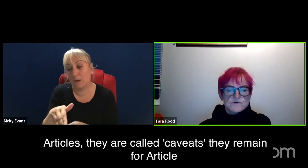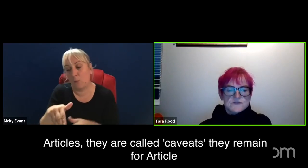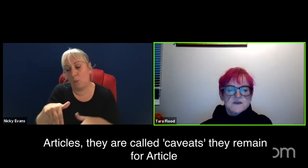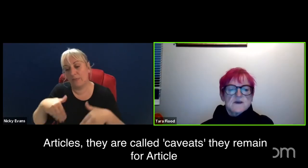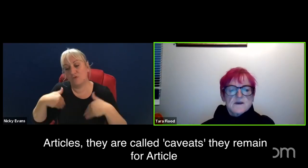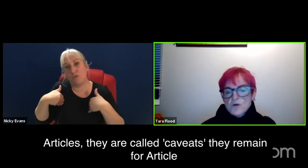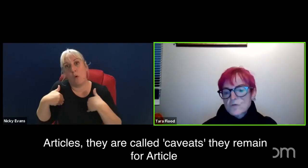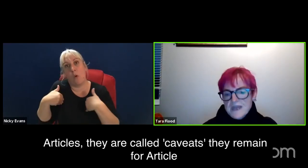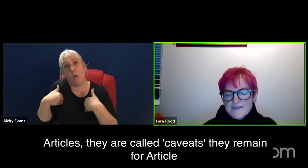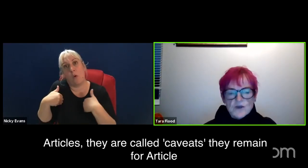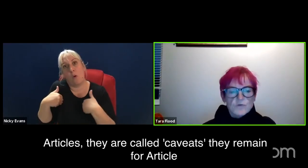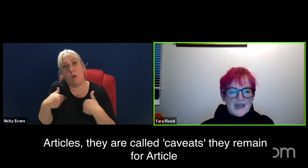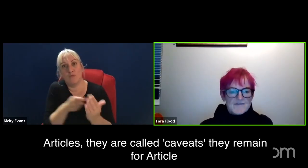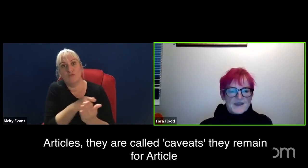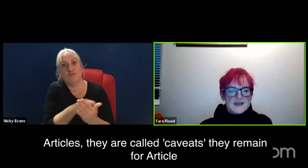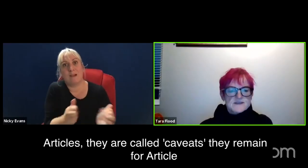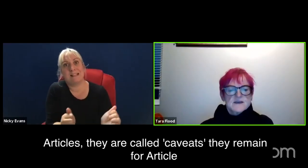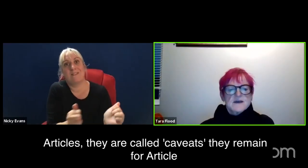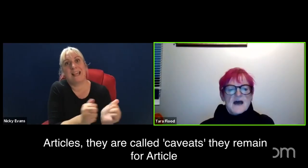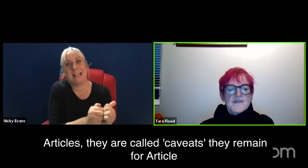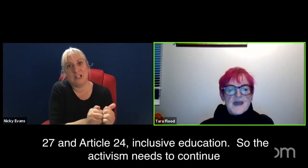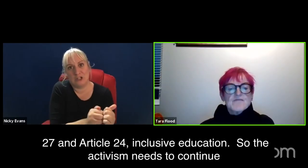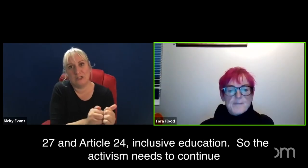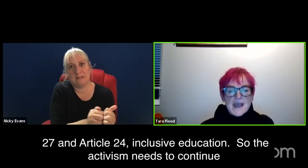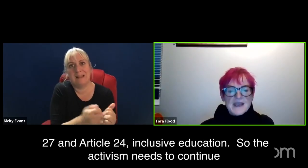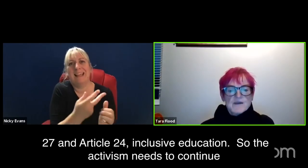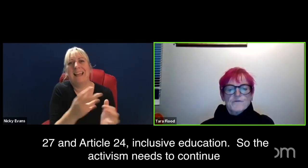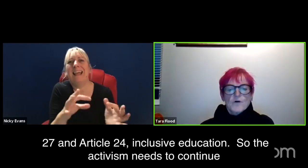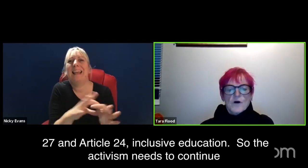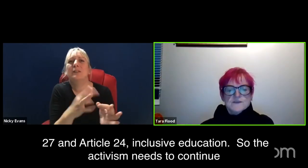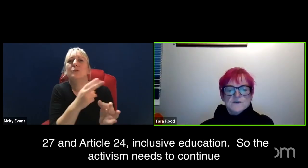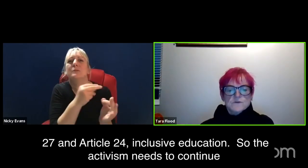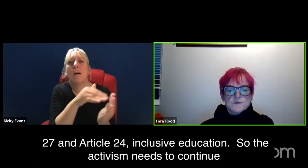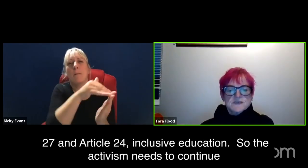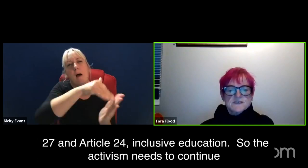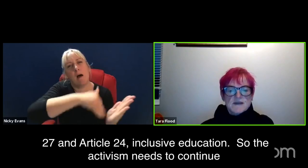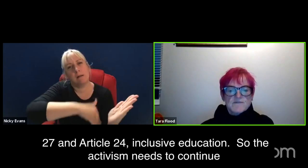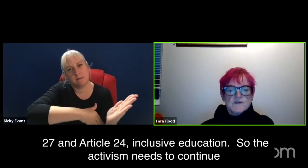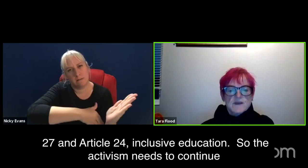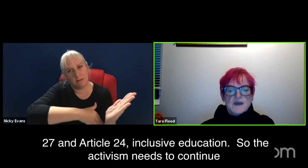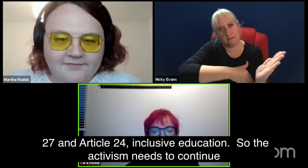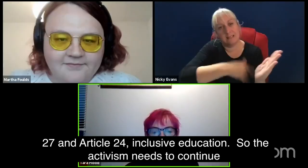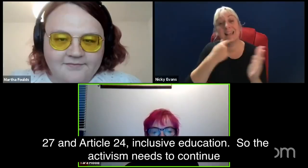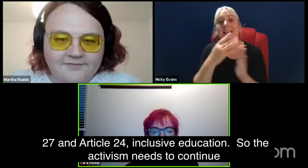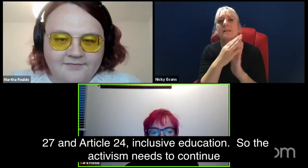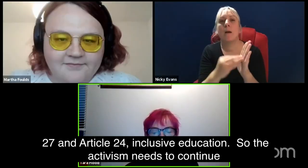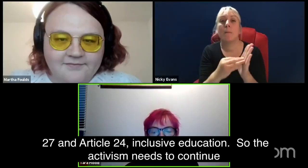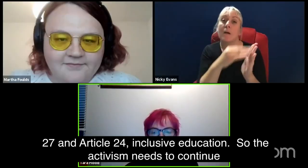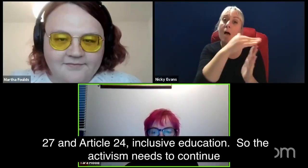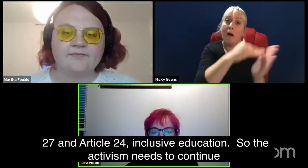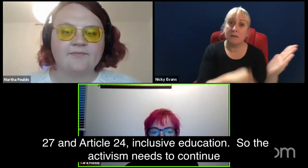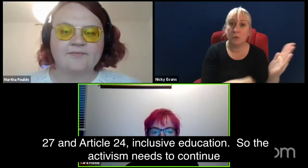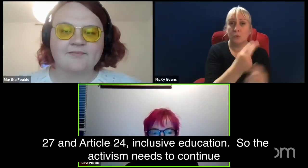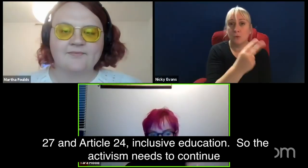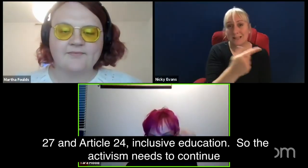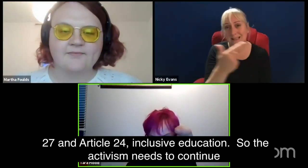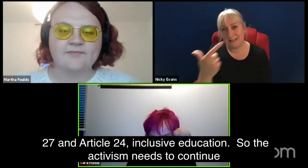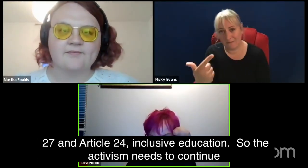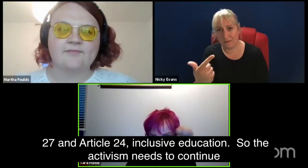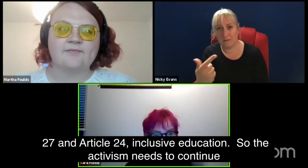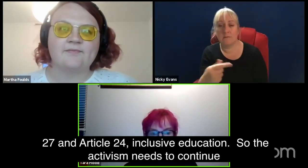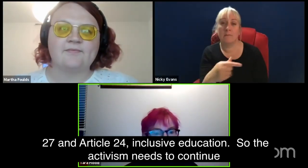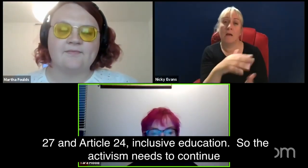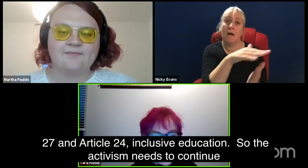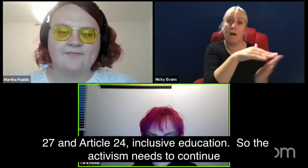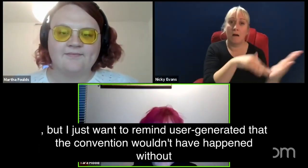articles, they're called caveats, and they remain for Article 27 and Article 24 inclusive